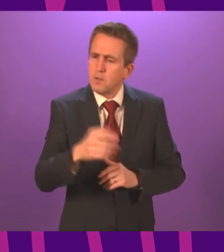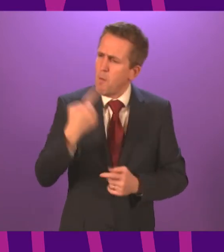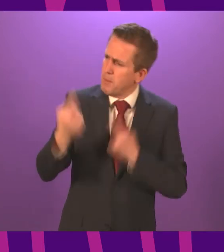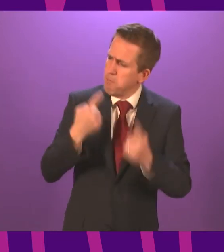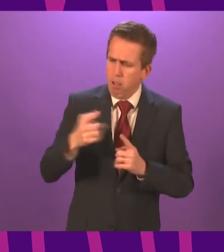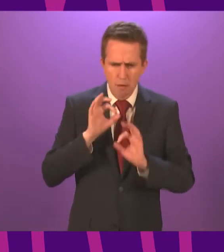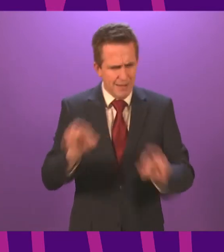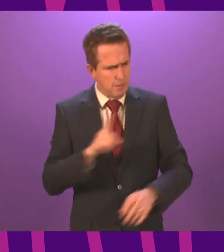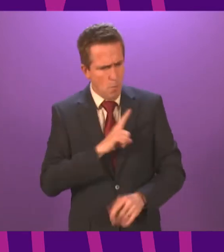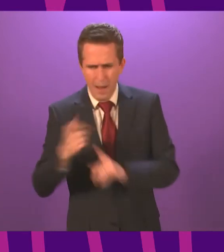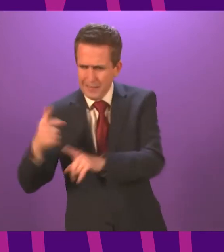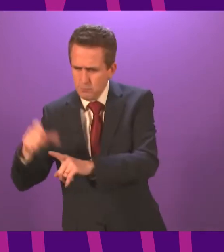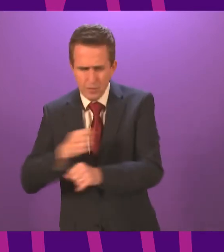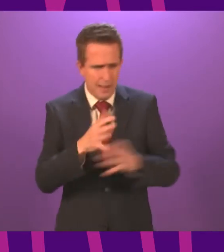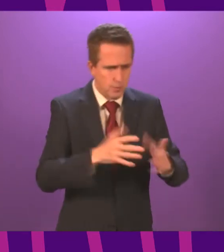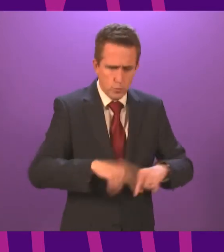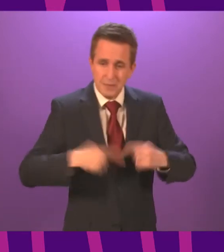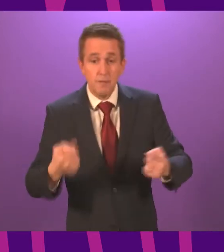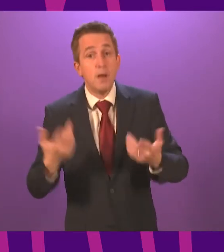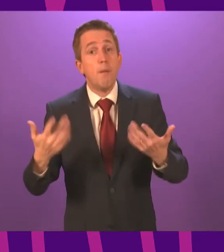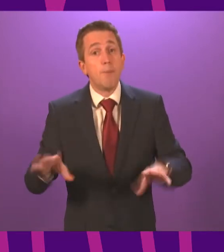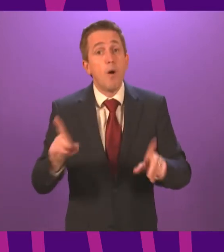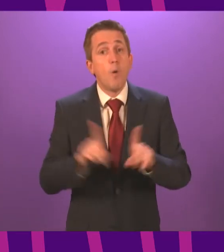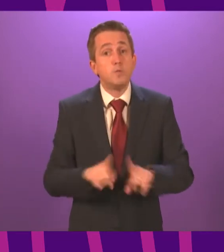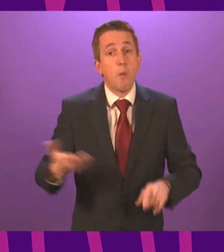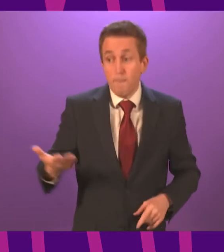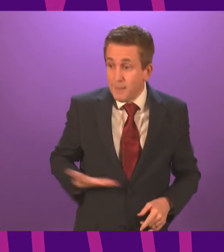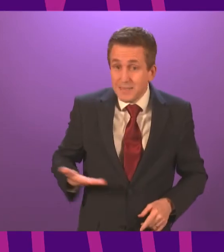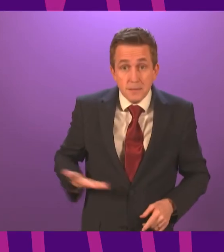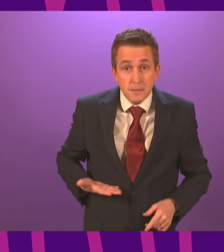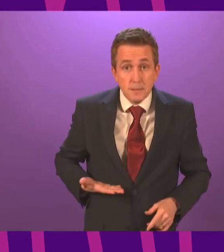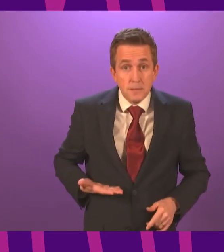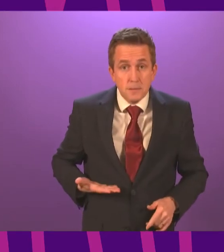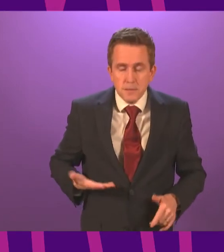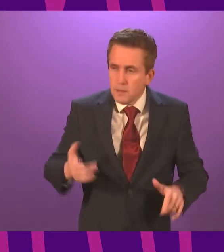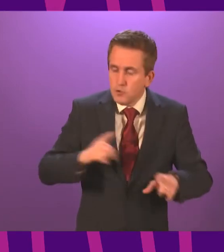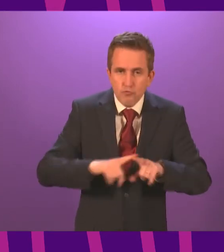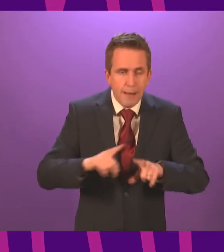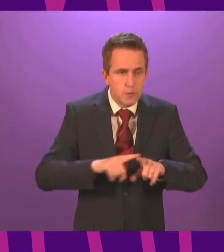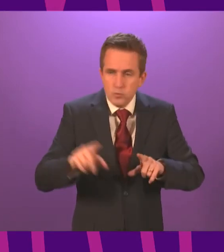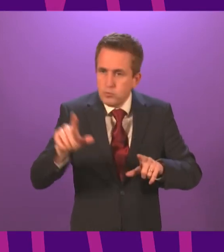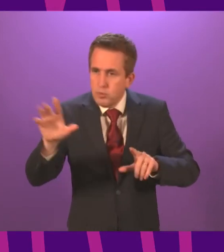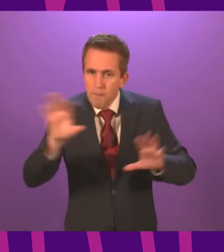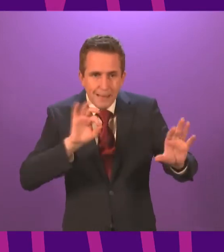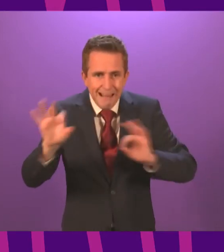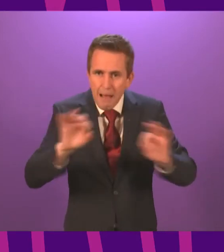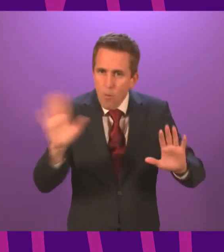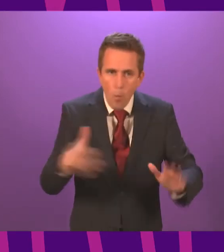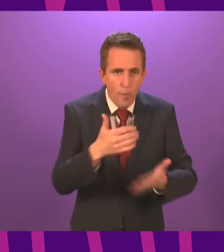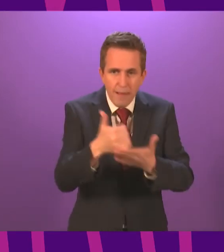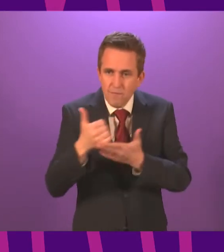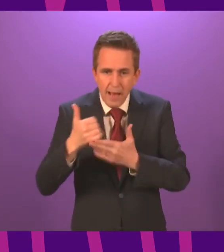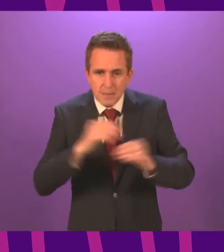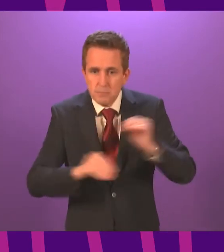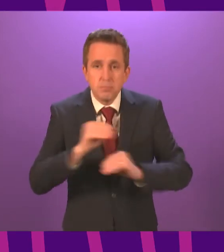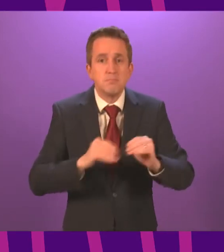that is. And it's not just our constituents, businesses too are struggling to keep up with the shifting sands of public health advice as well. Take